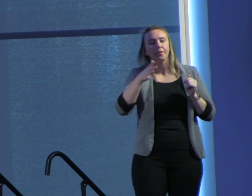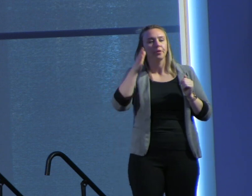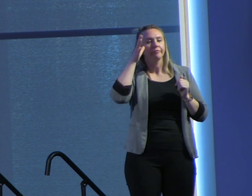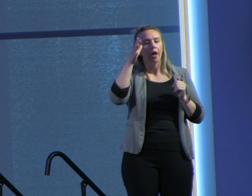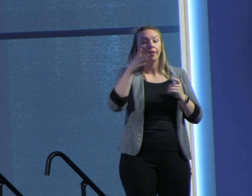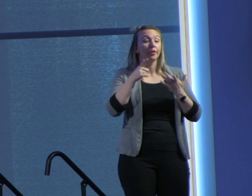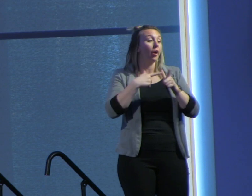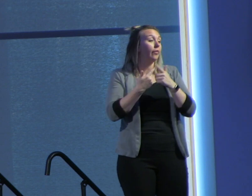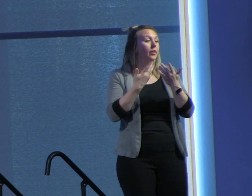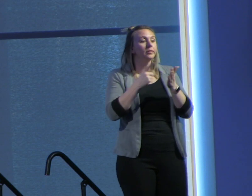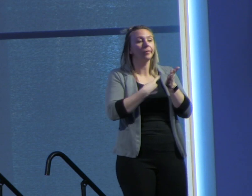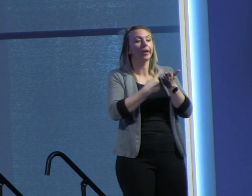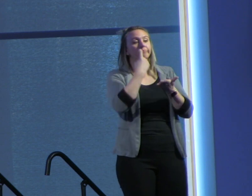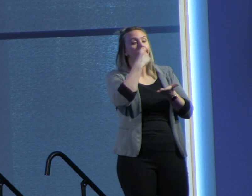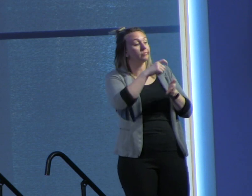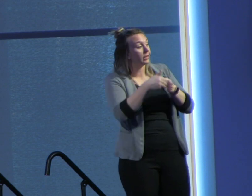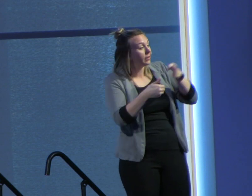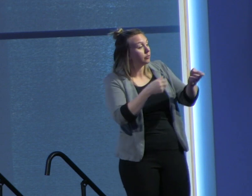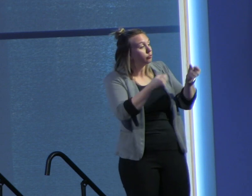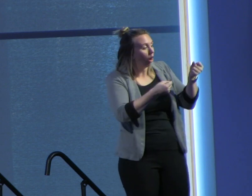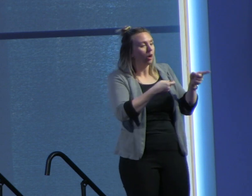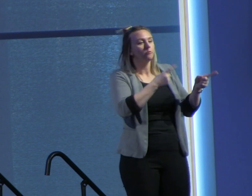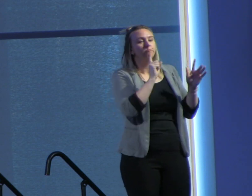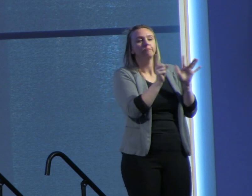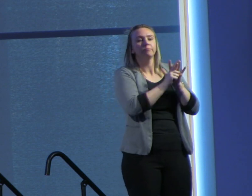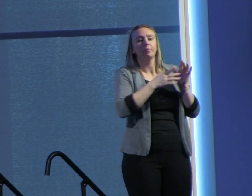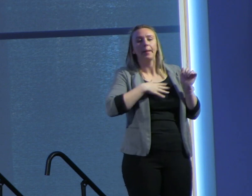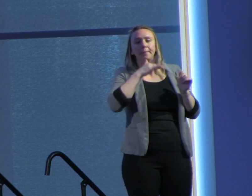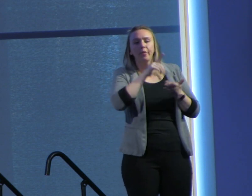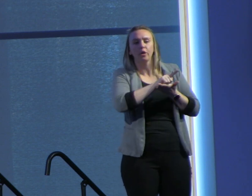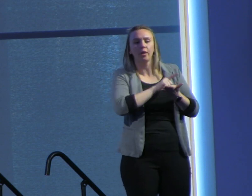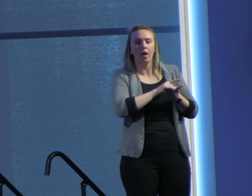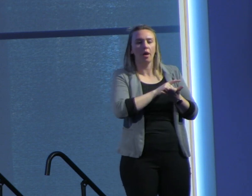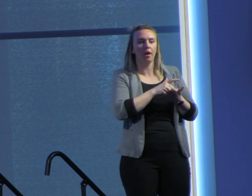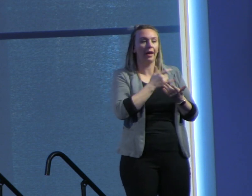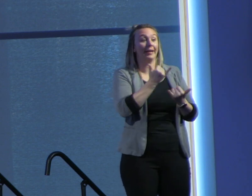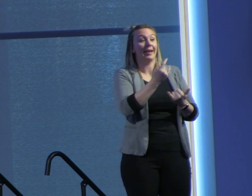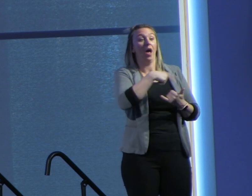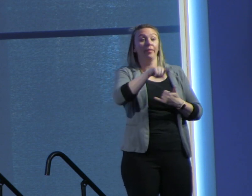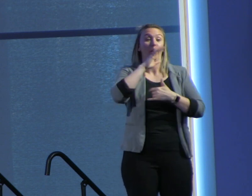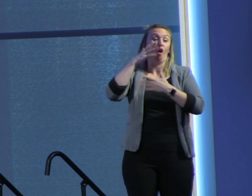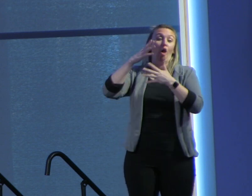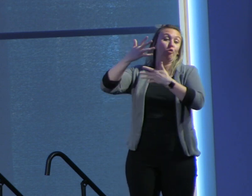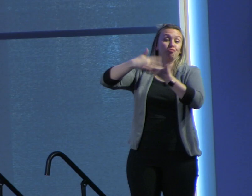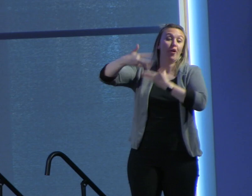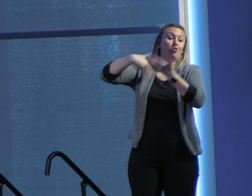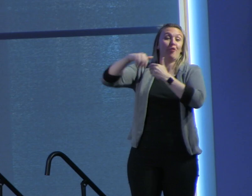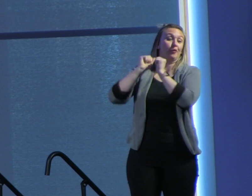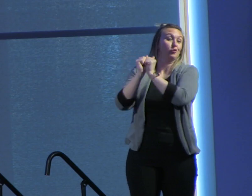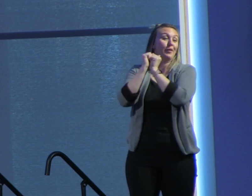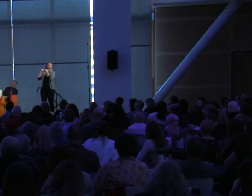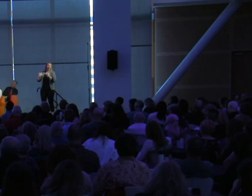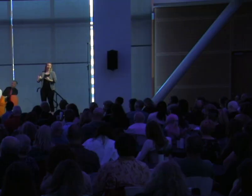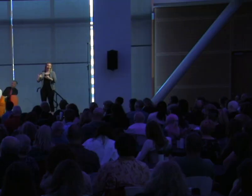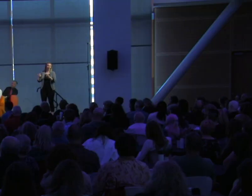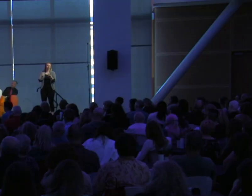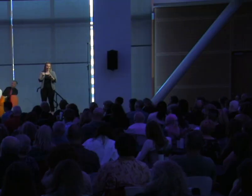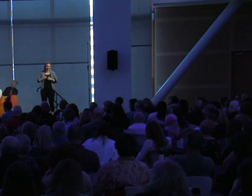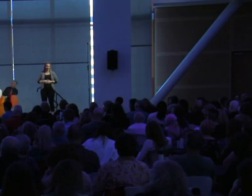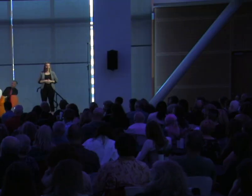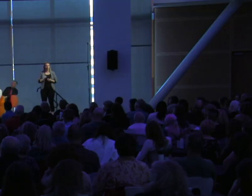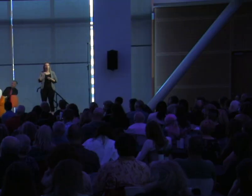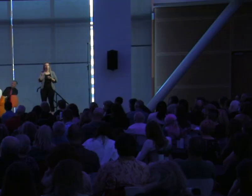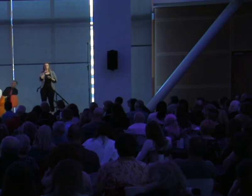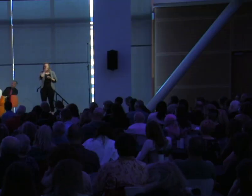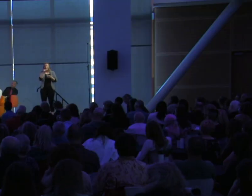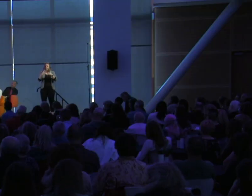is my mother-in-law, and they're all running around together now. It's so it's you're never alone